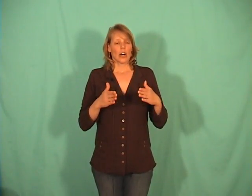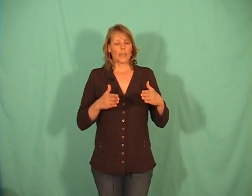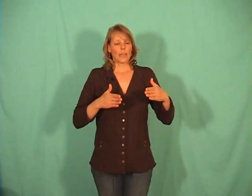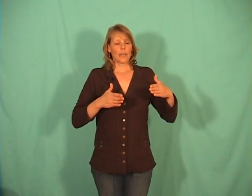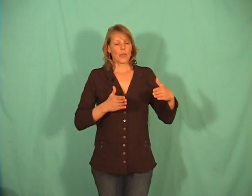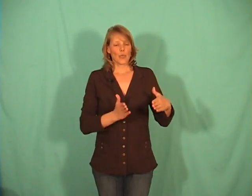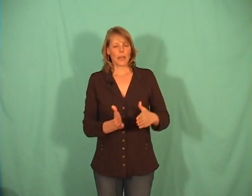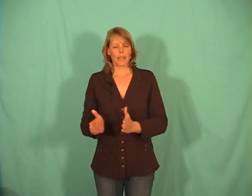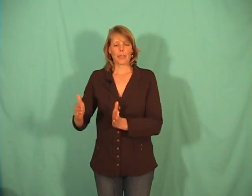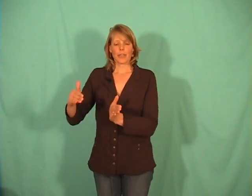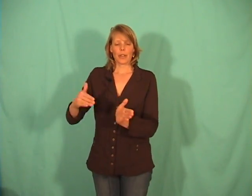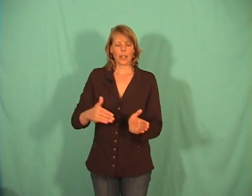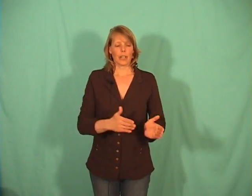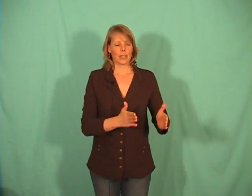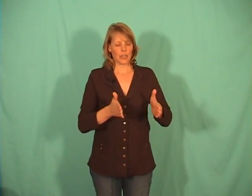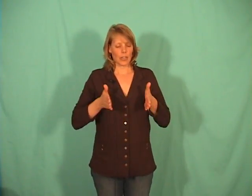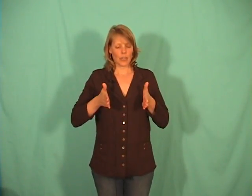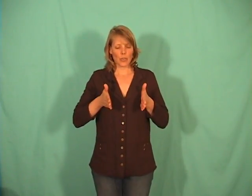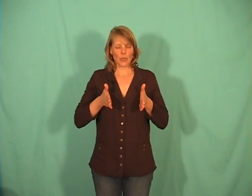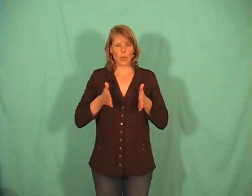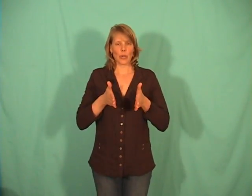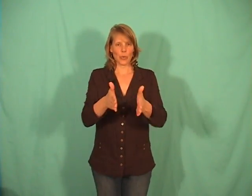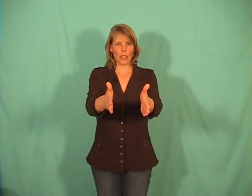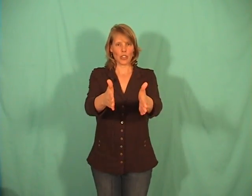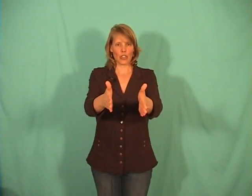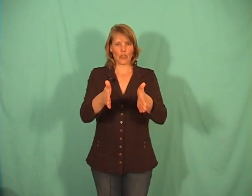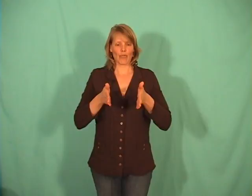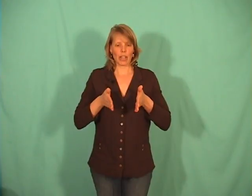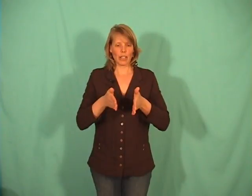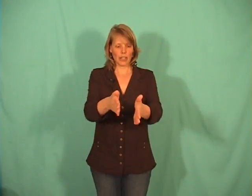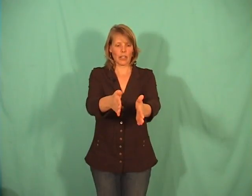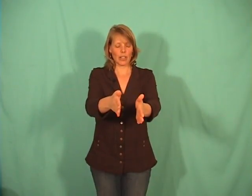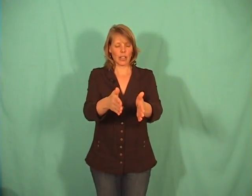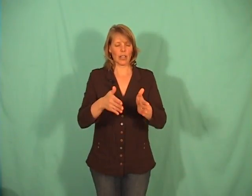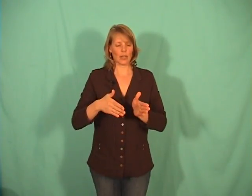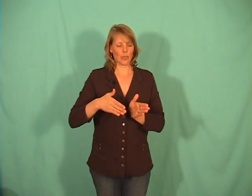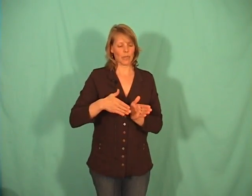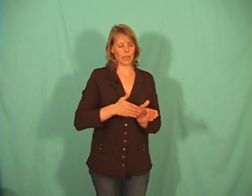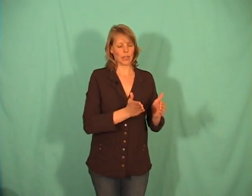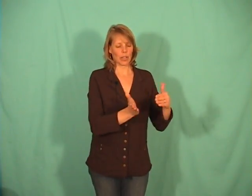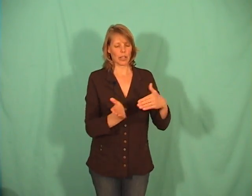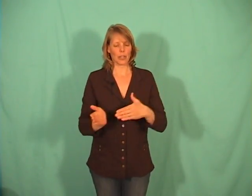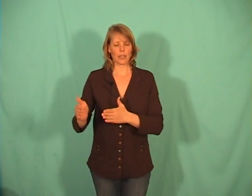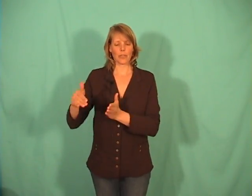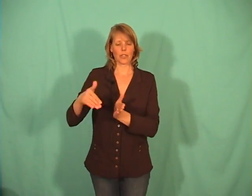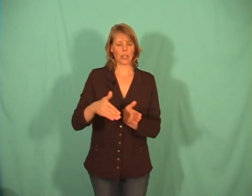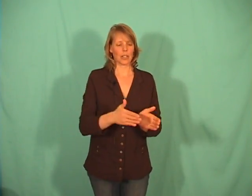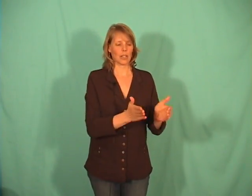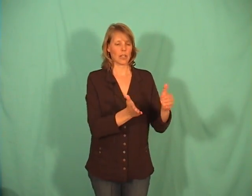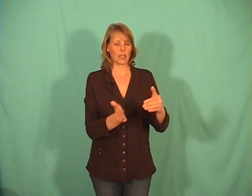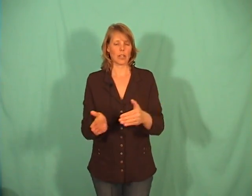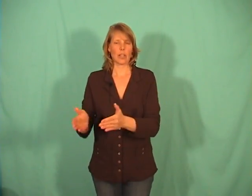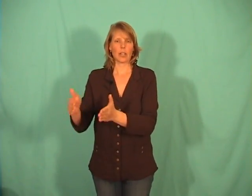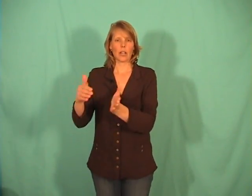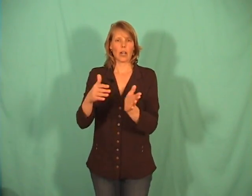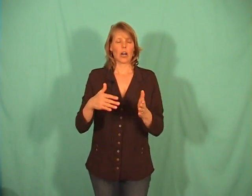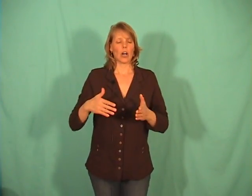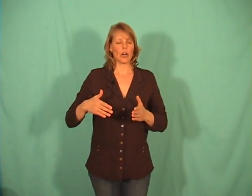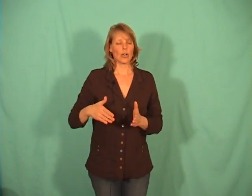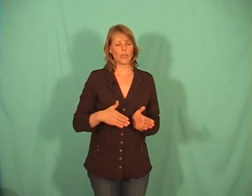Over the river, so this is road, it's straight, and a river kind of curves. Over